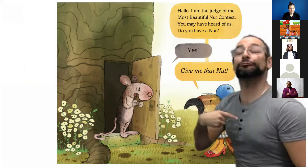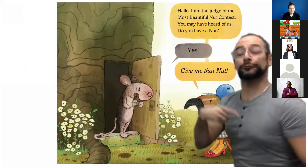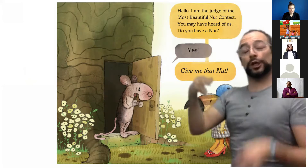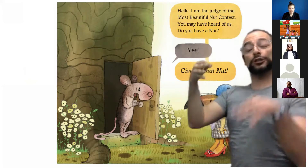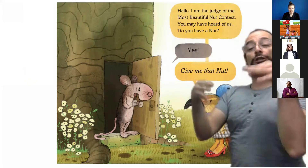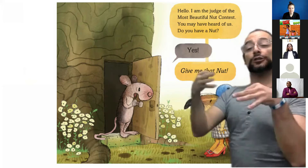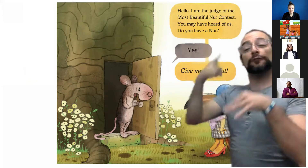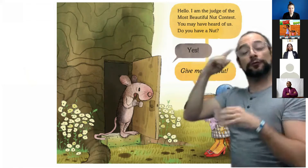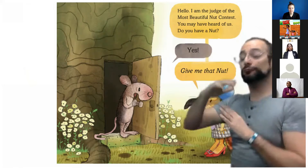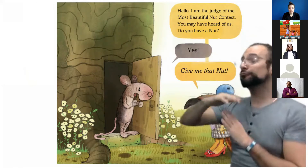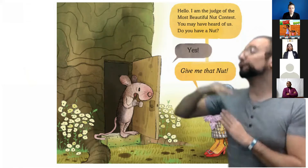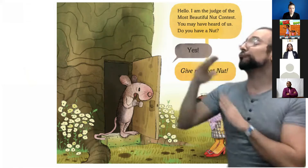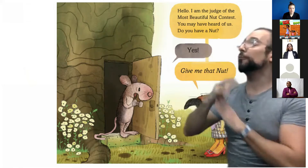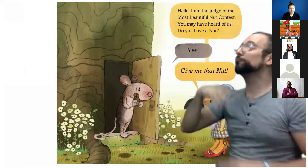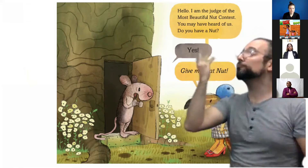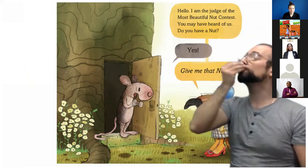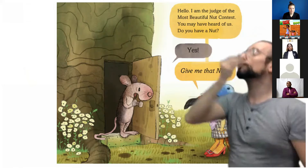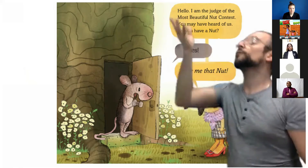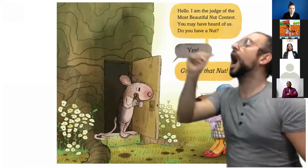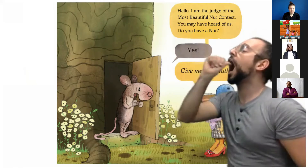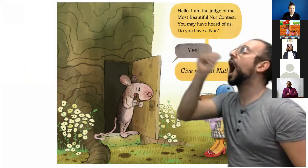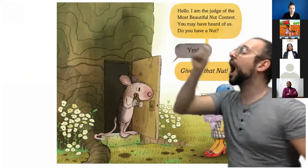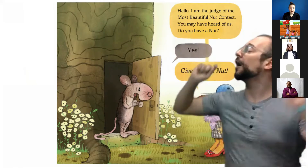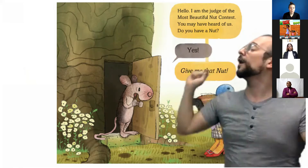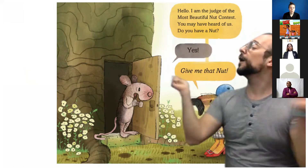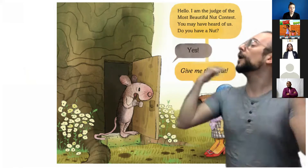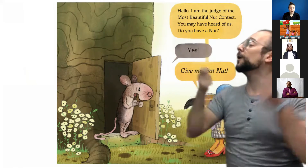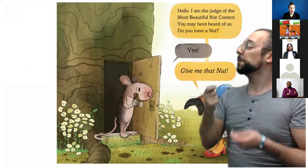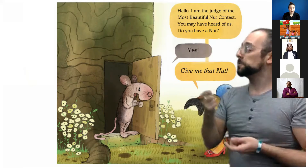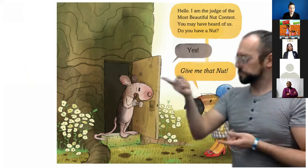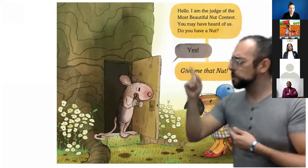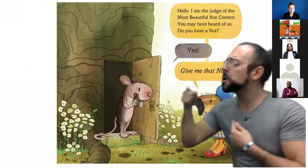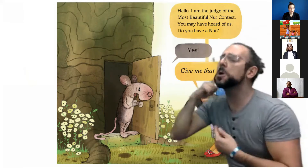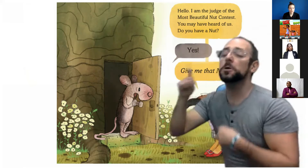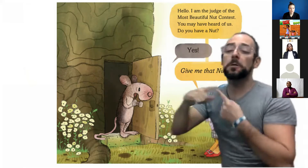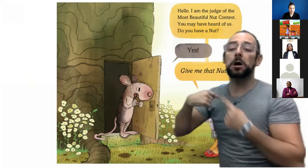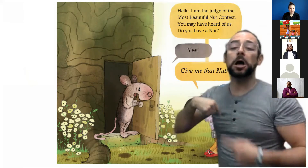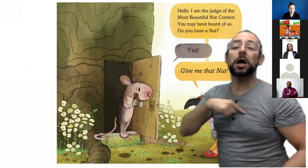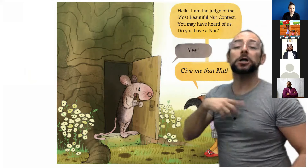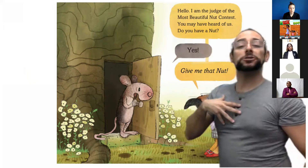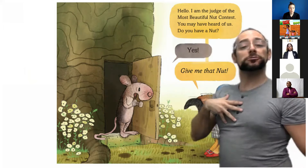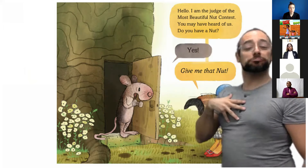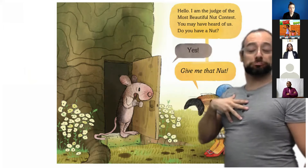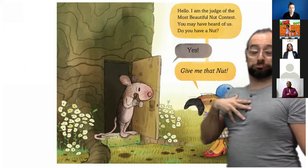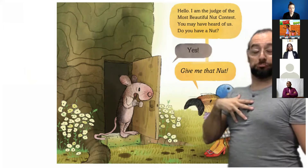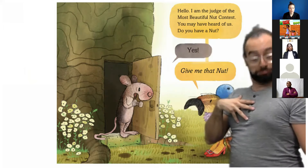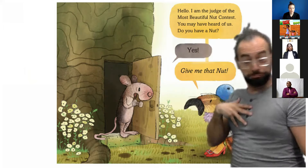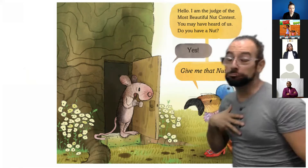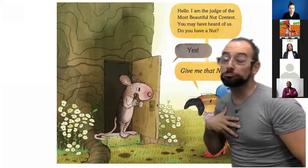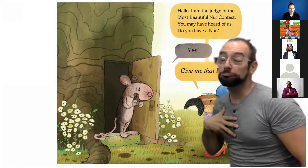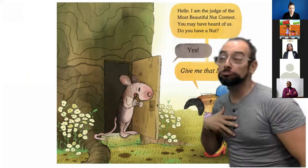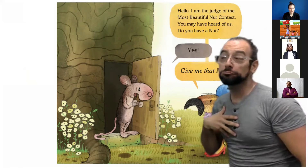heels on, who says, hello, I am the judge of the most beautiful